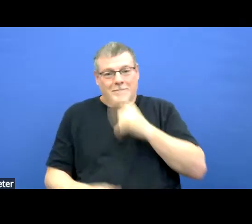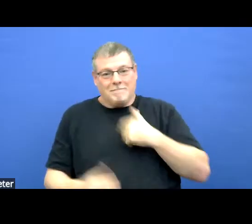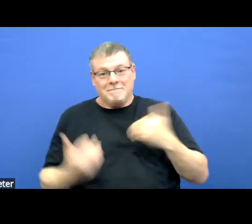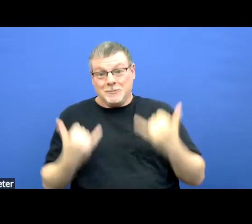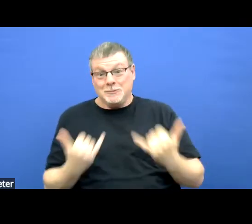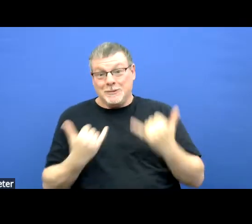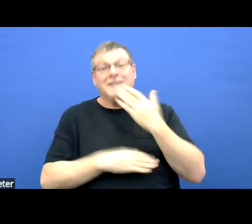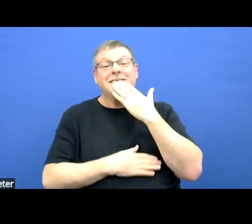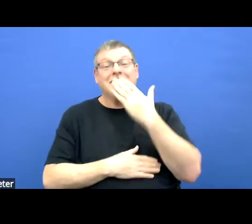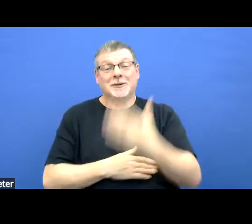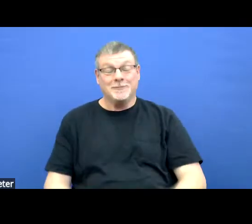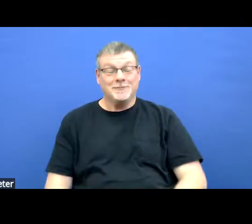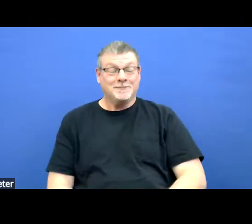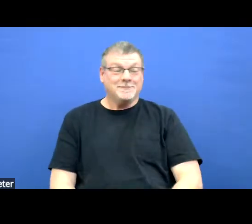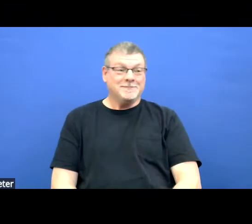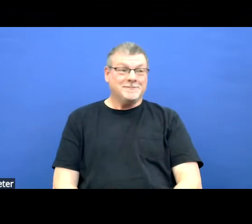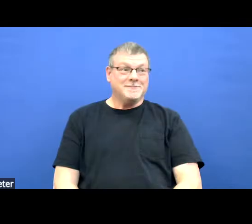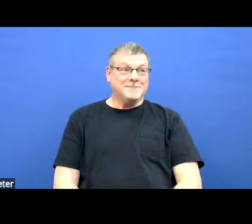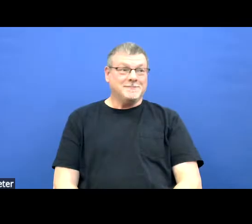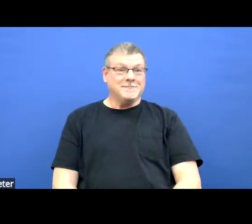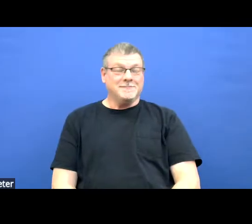Thank you.